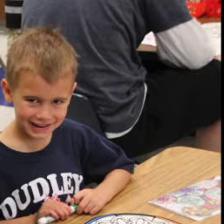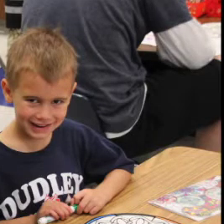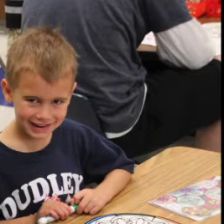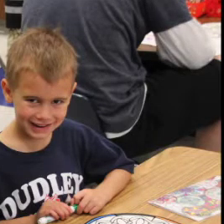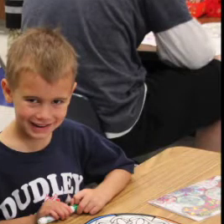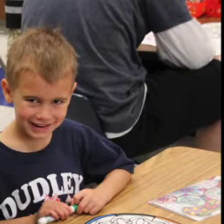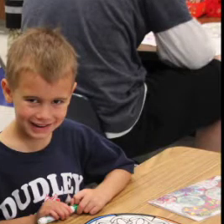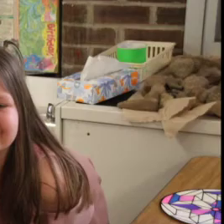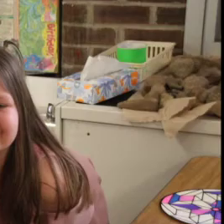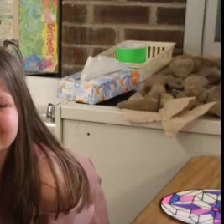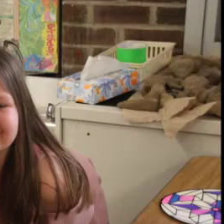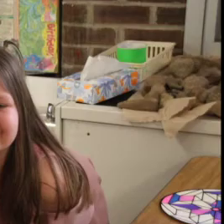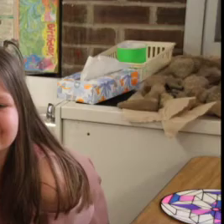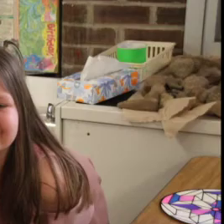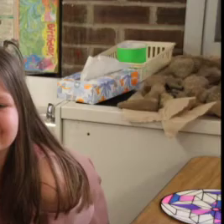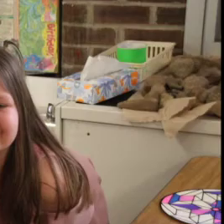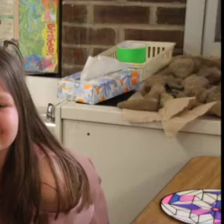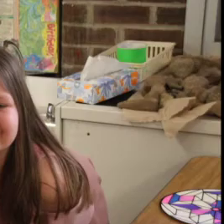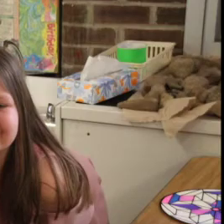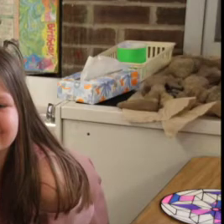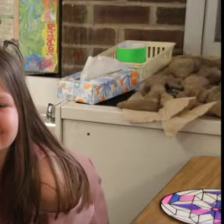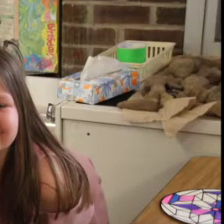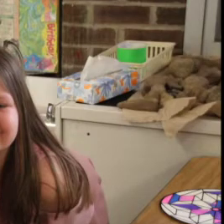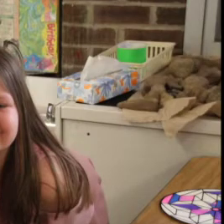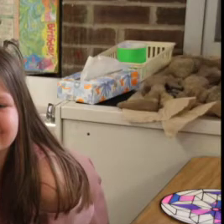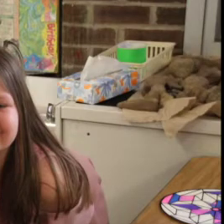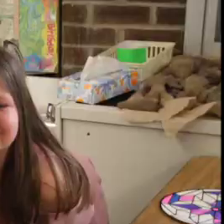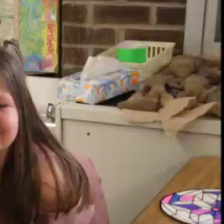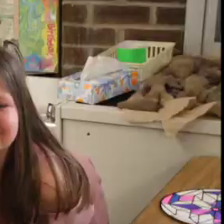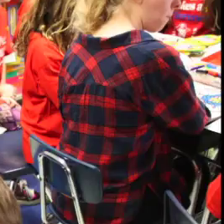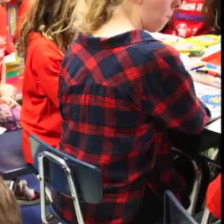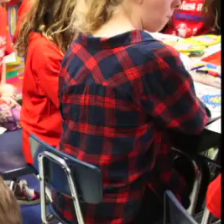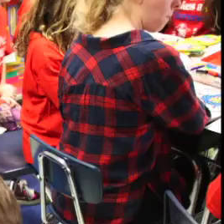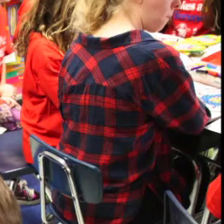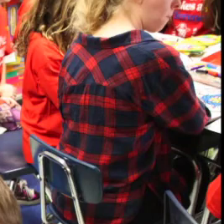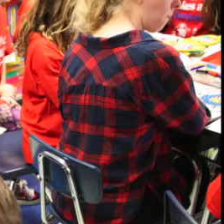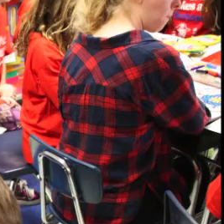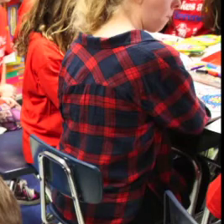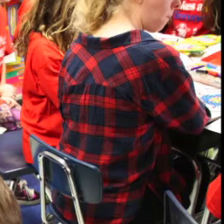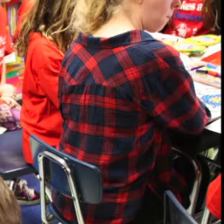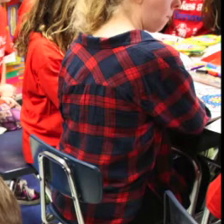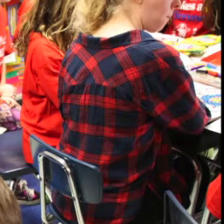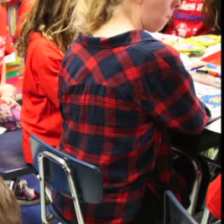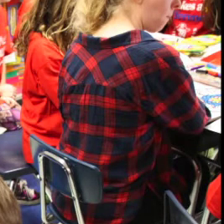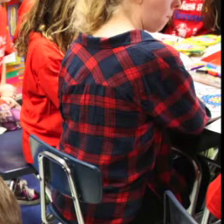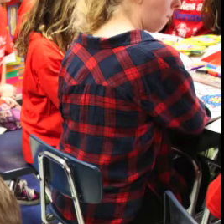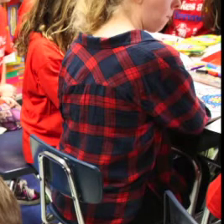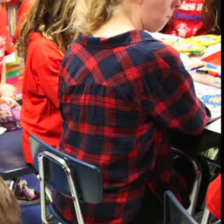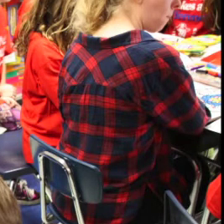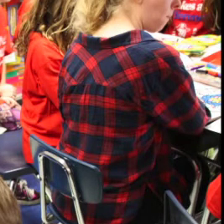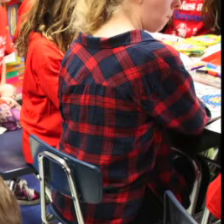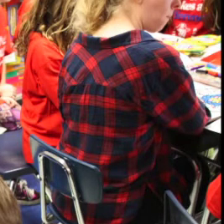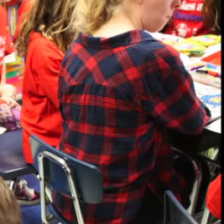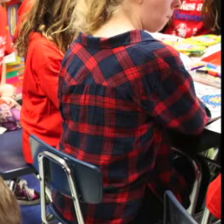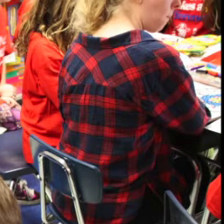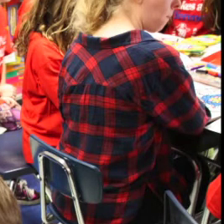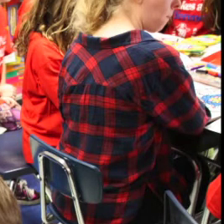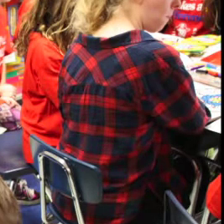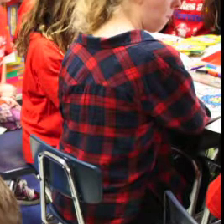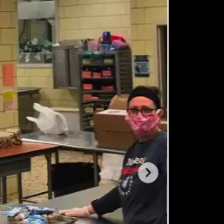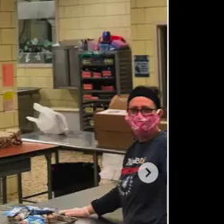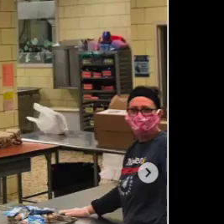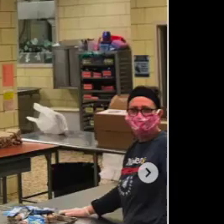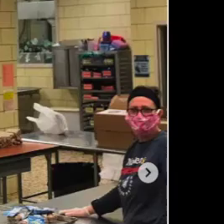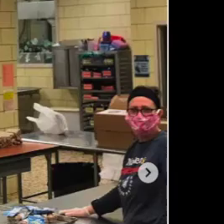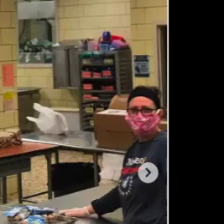here in this community. It's at the core of who we are and distinguishes our caring